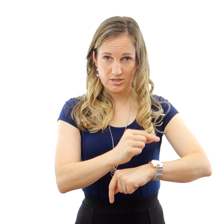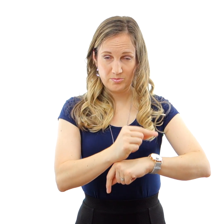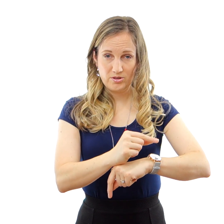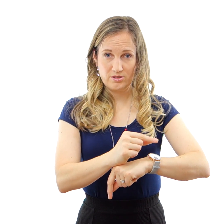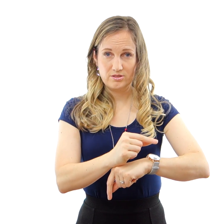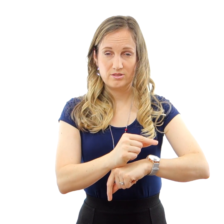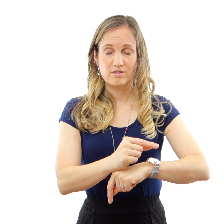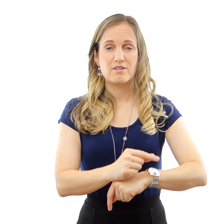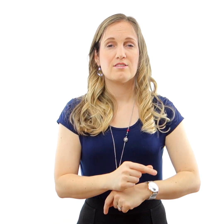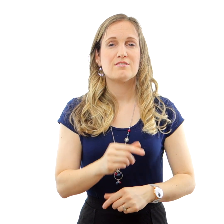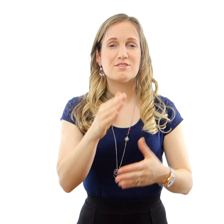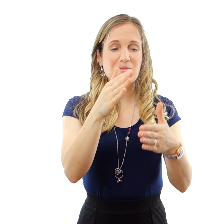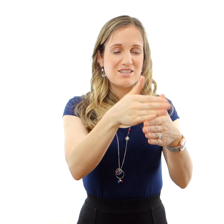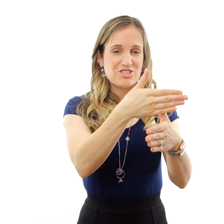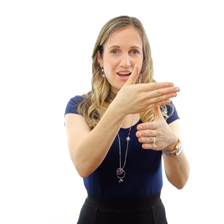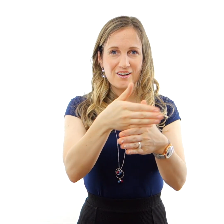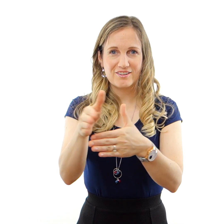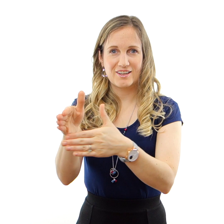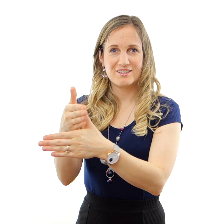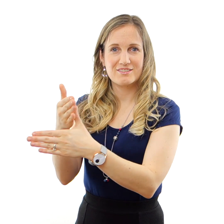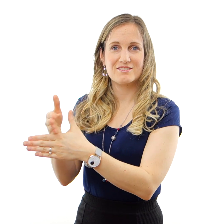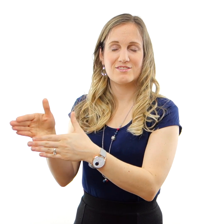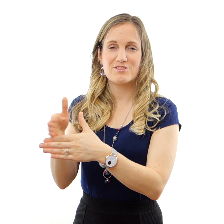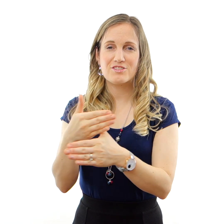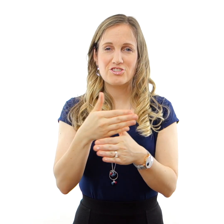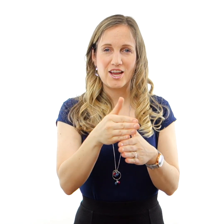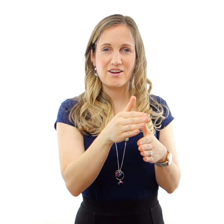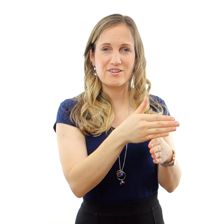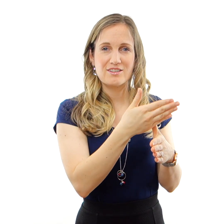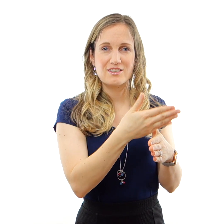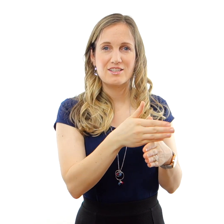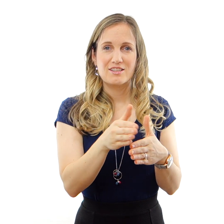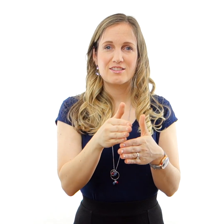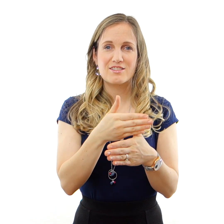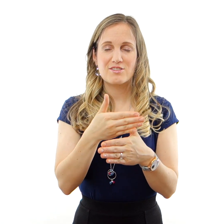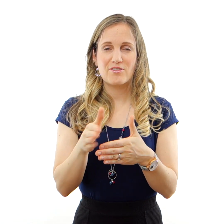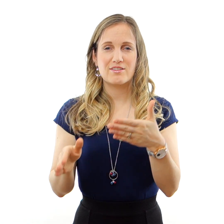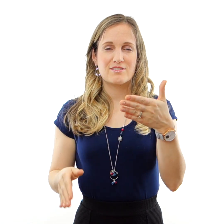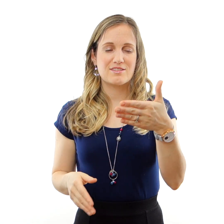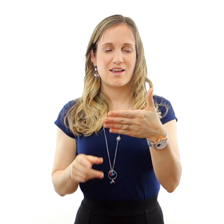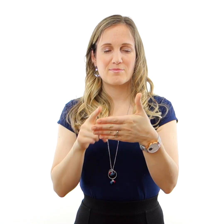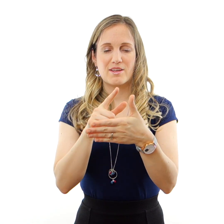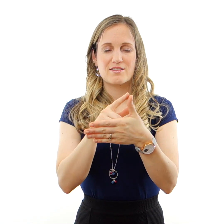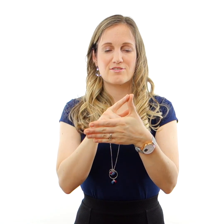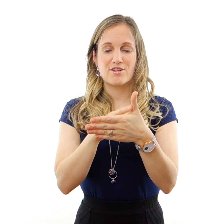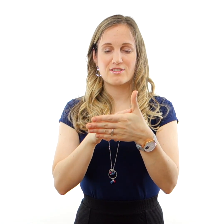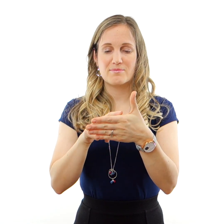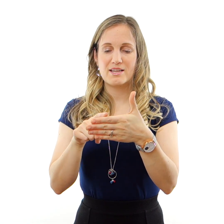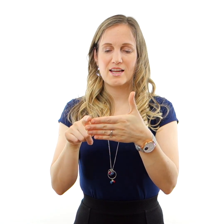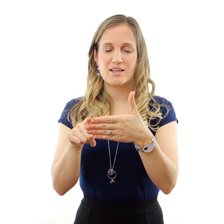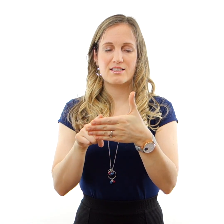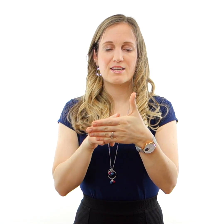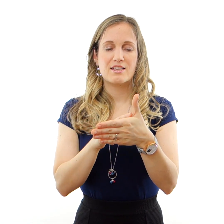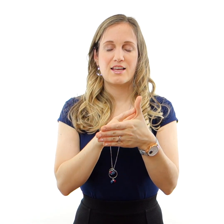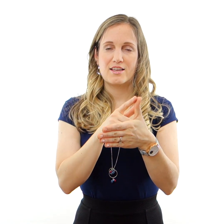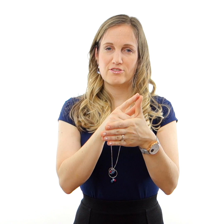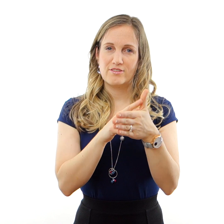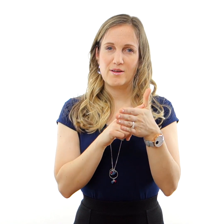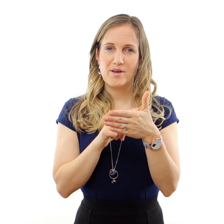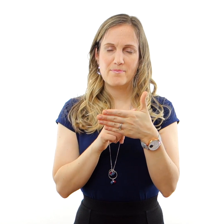gospel to be shared. So this is share. This is a great little sign because your non-dominant hand has your thumb up, and